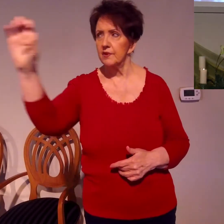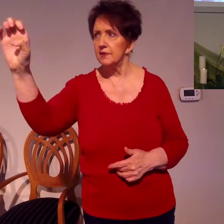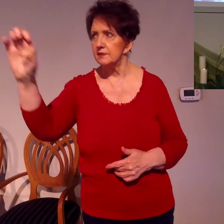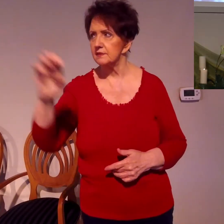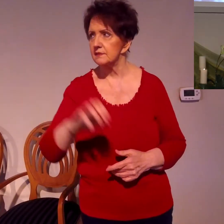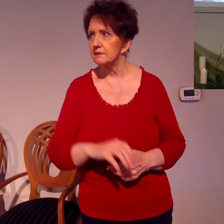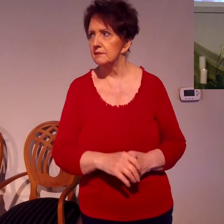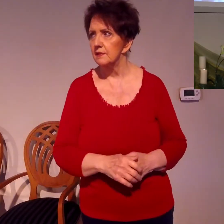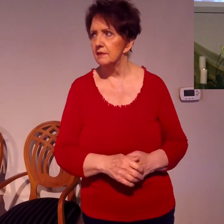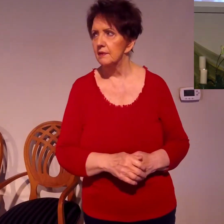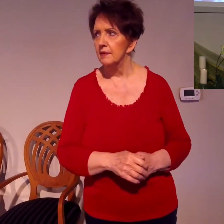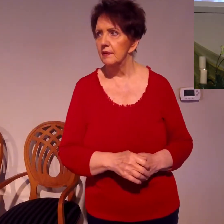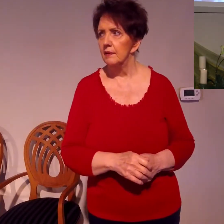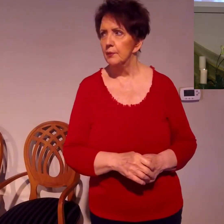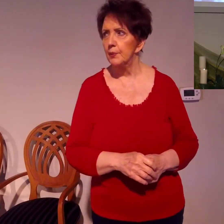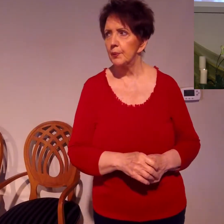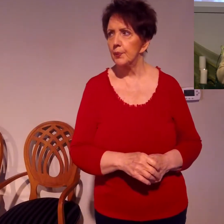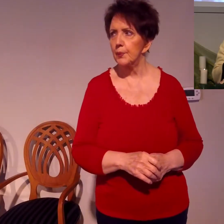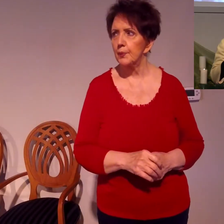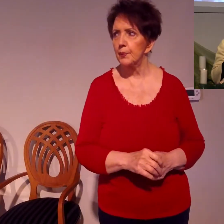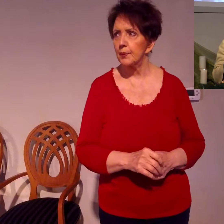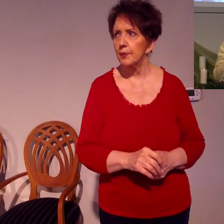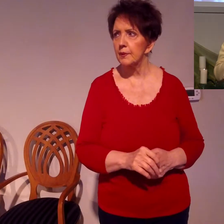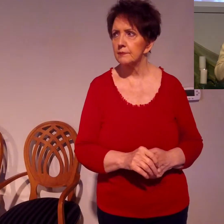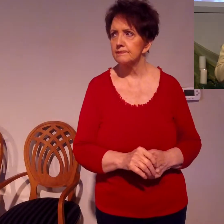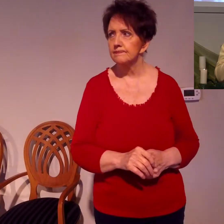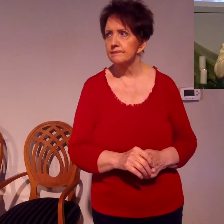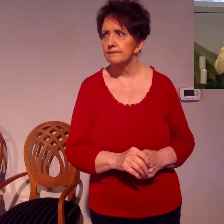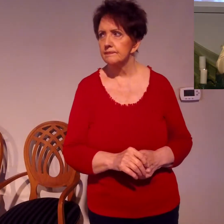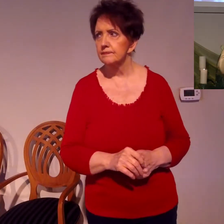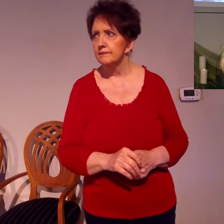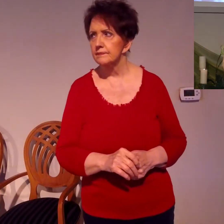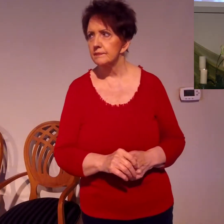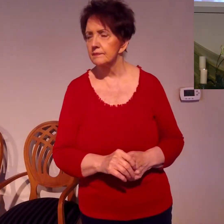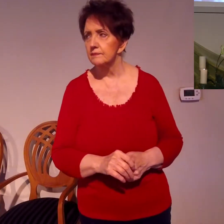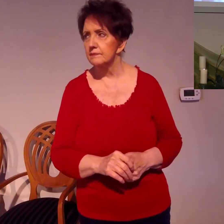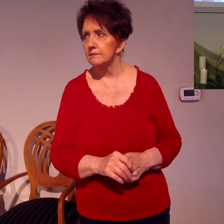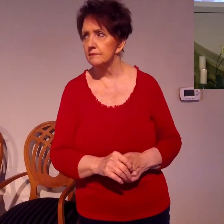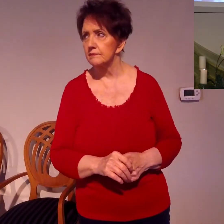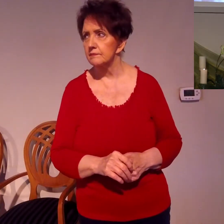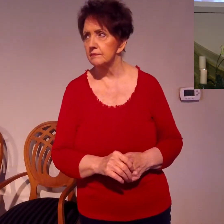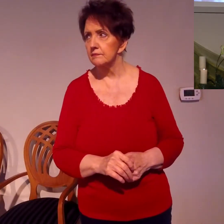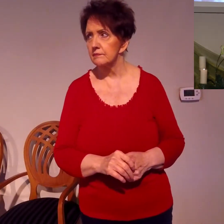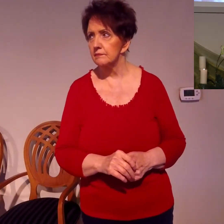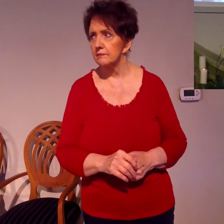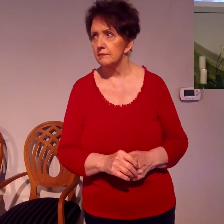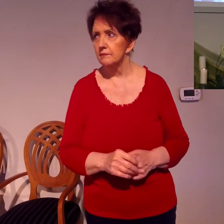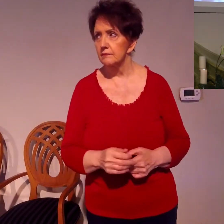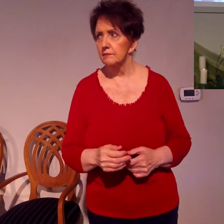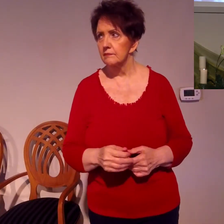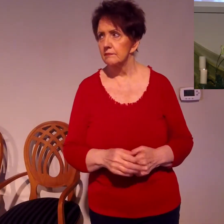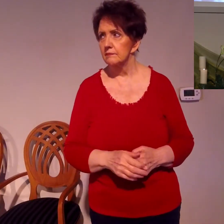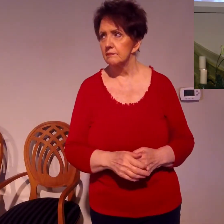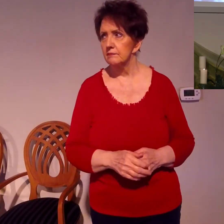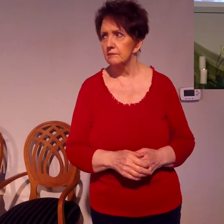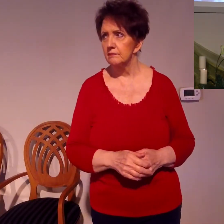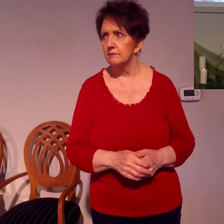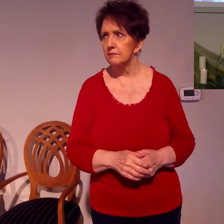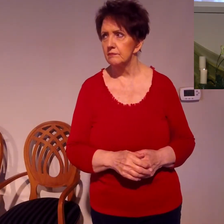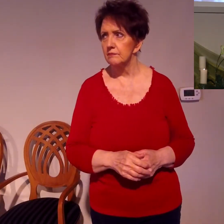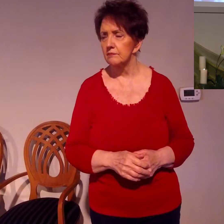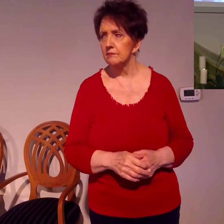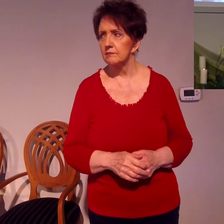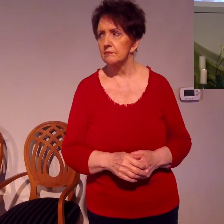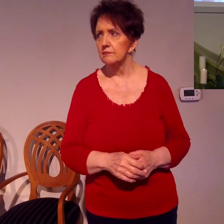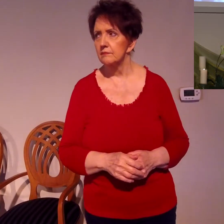Northeast, Northwest. And we started honing it down, and we don't want to have a place where